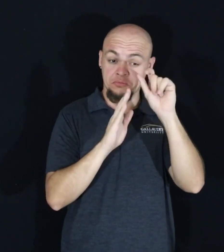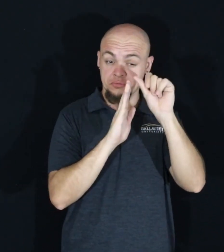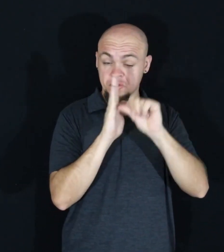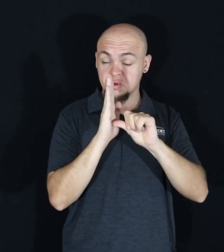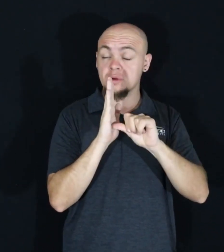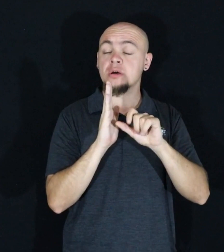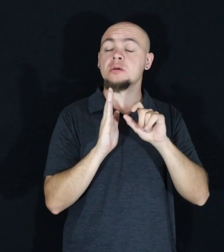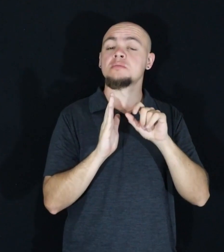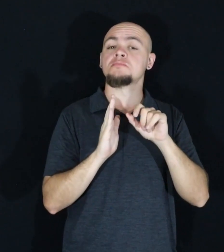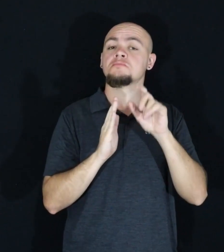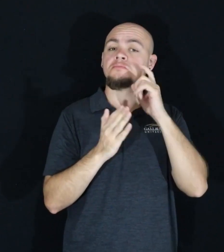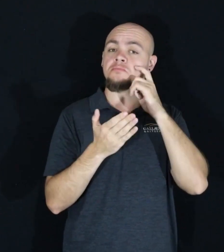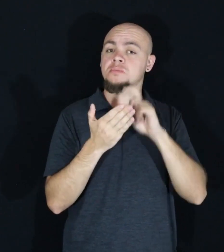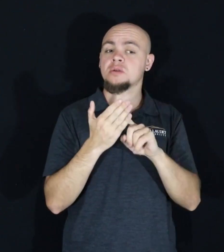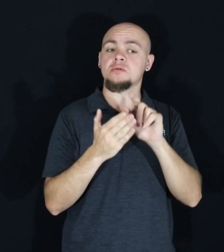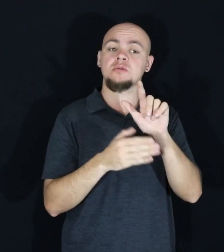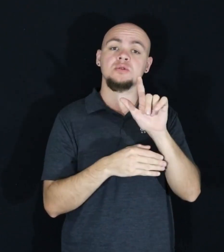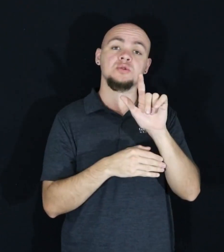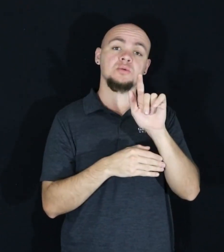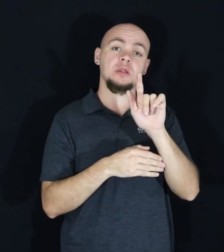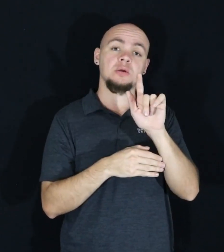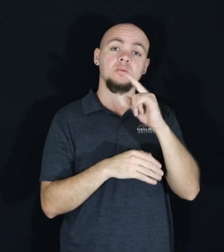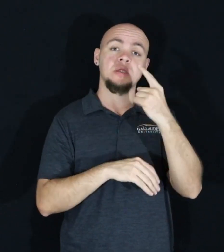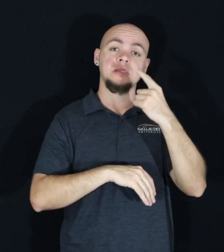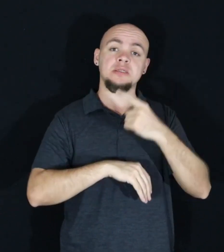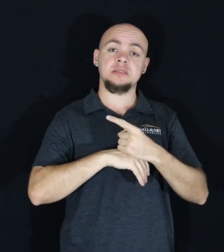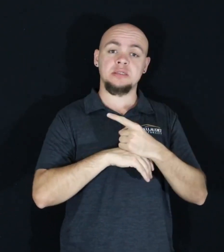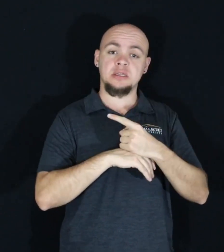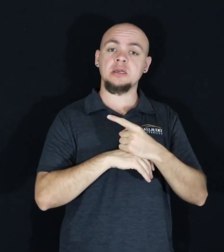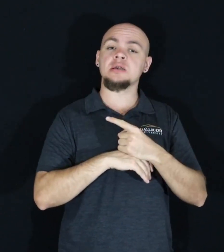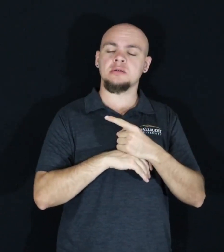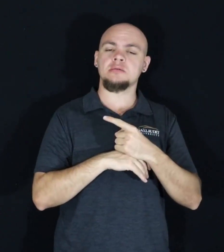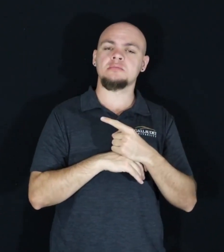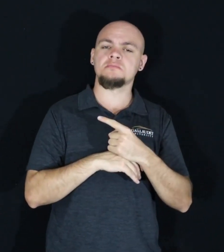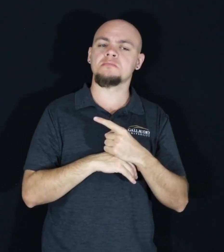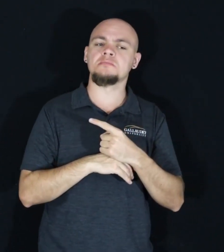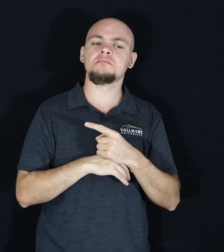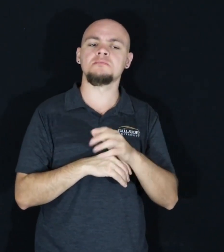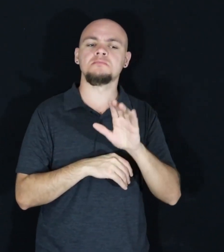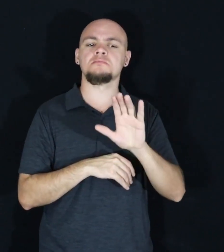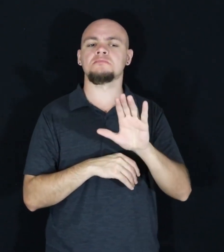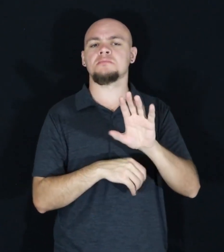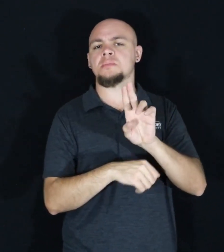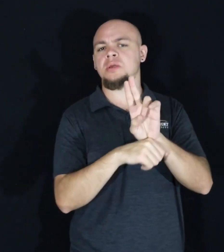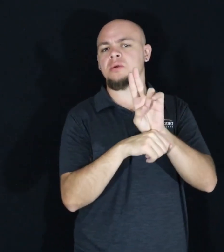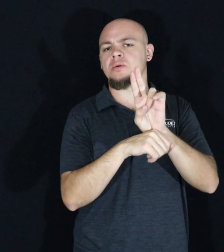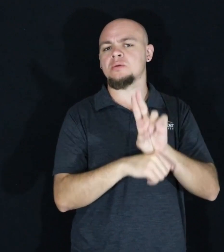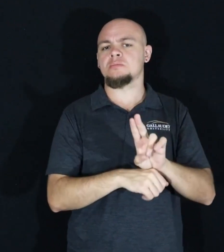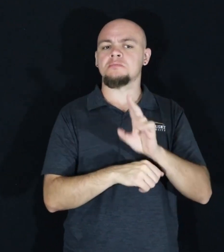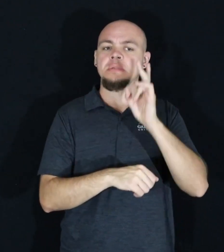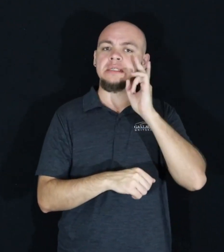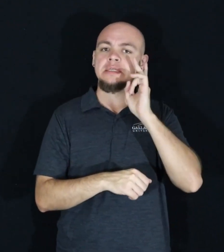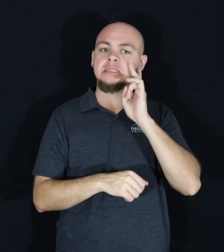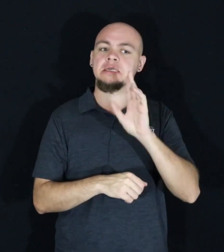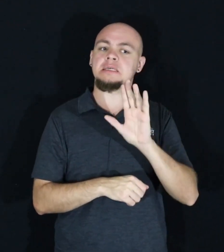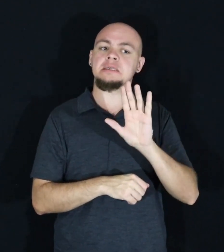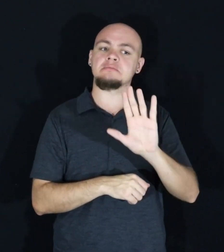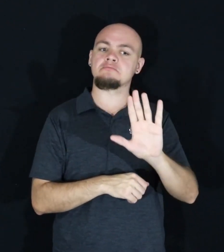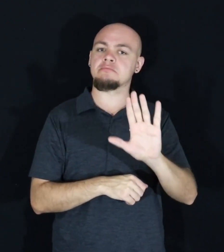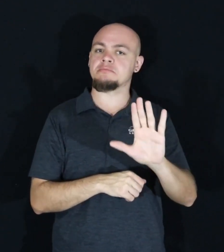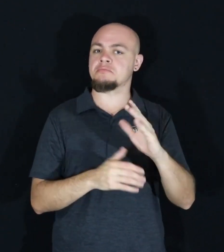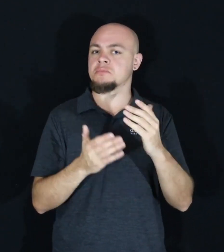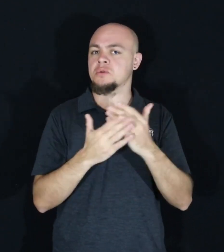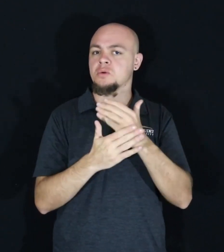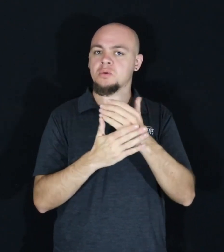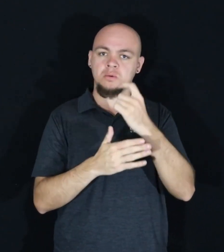the patient took exactly 21 days to get used to start seeing his or her